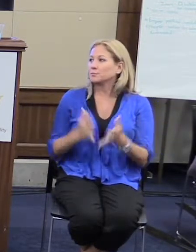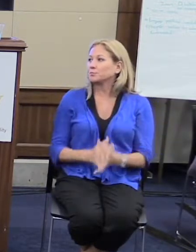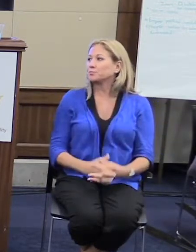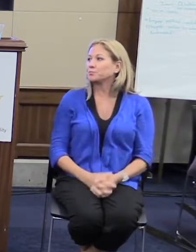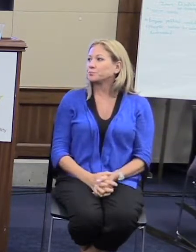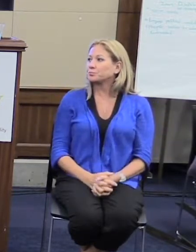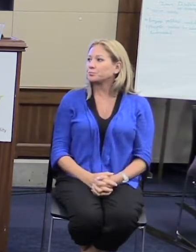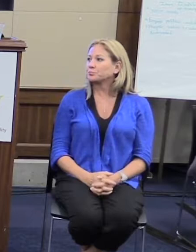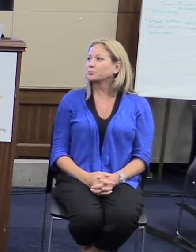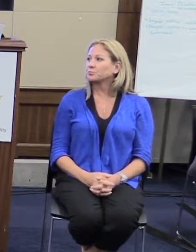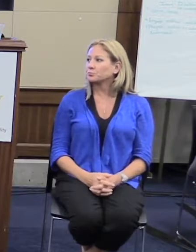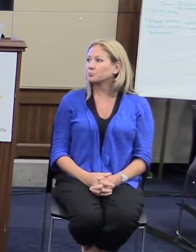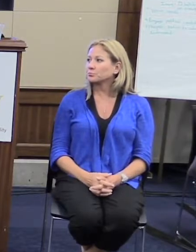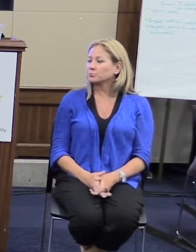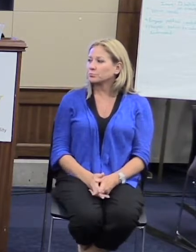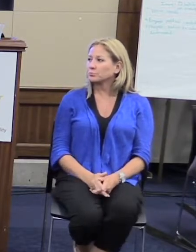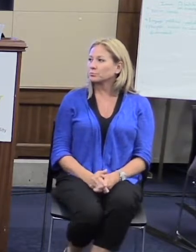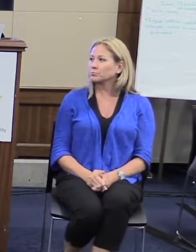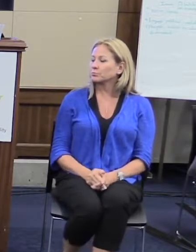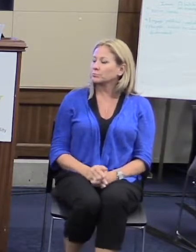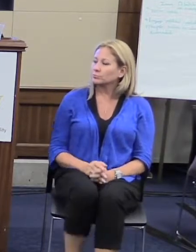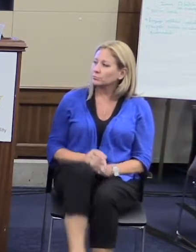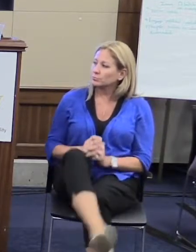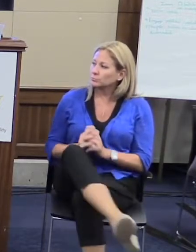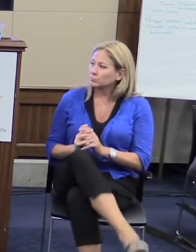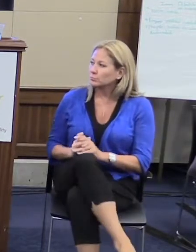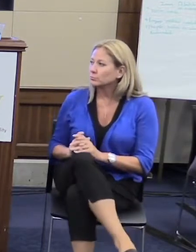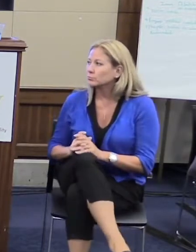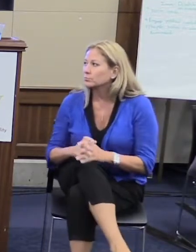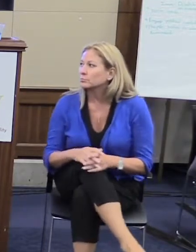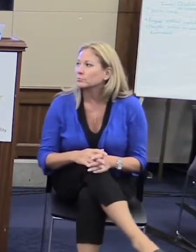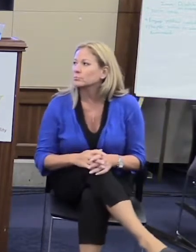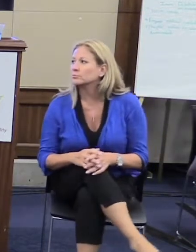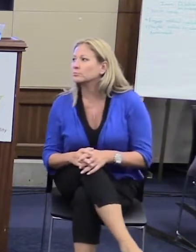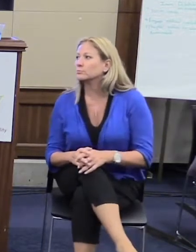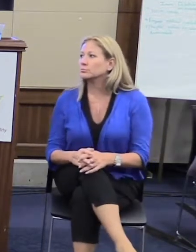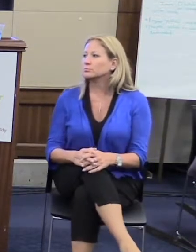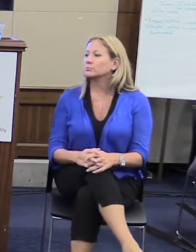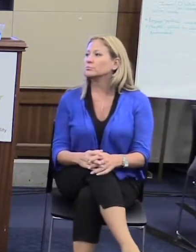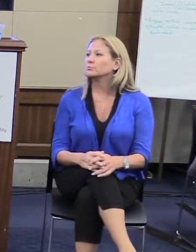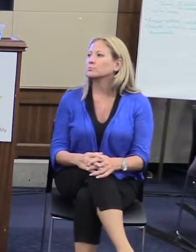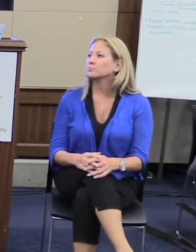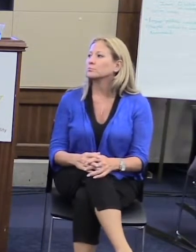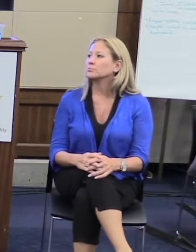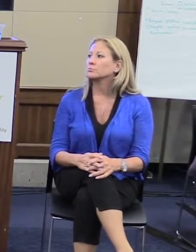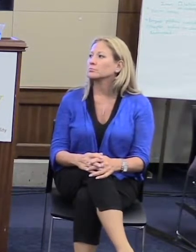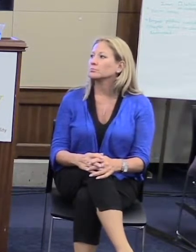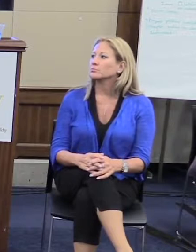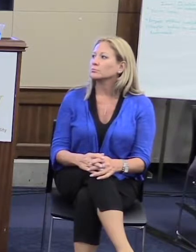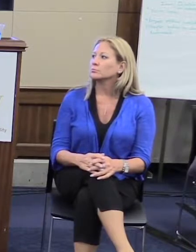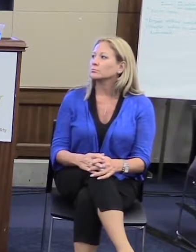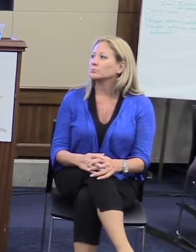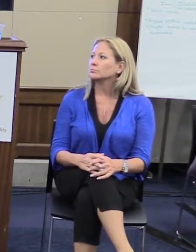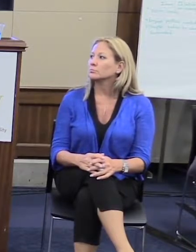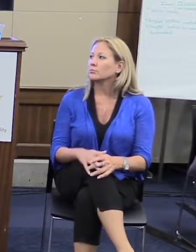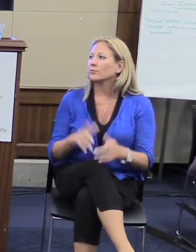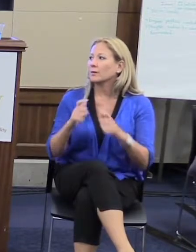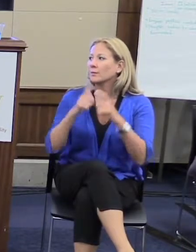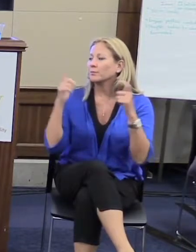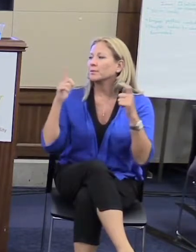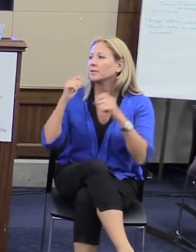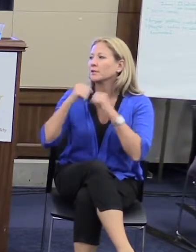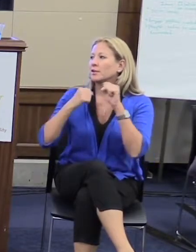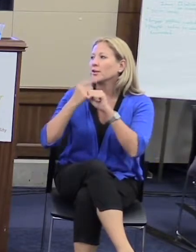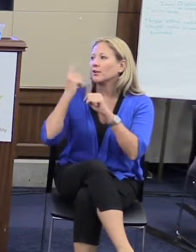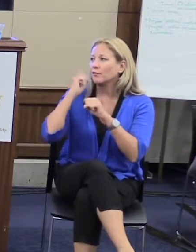opportunity bigger and wider. Philip? Well, And it'll be a big year with much thanks to Honorary Bartlett. Well, there are a lot of people involved, but